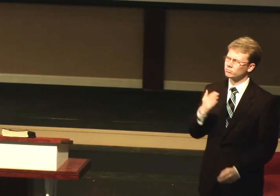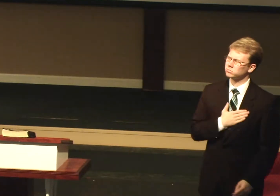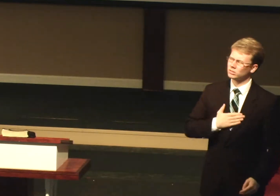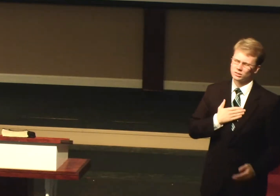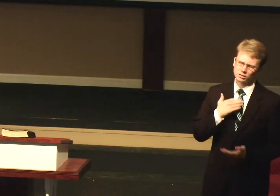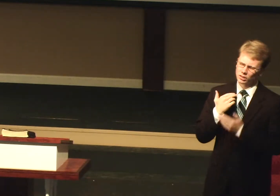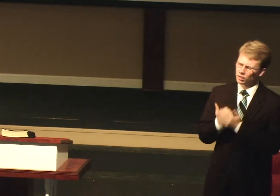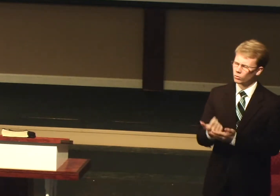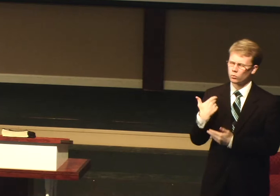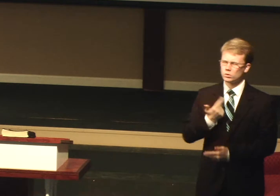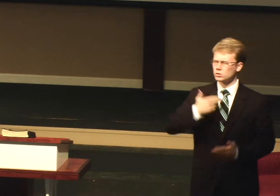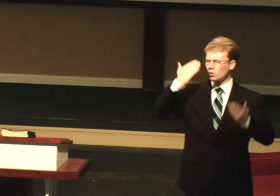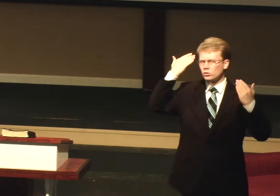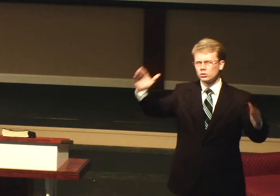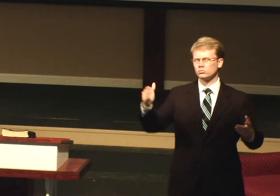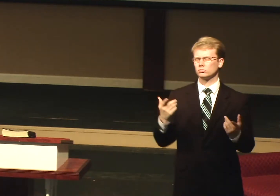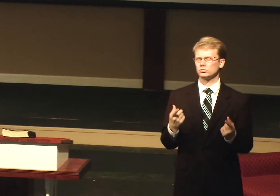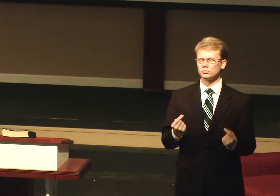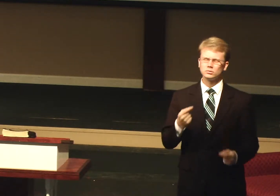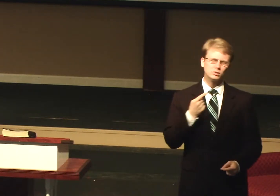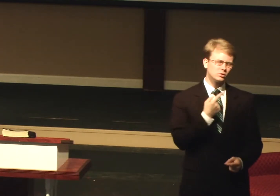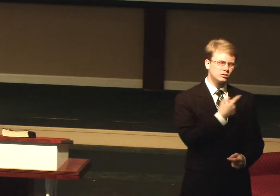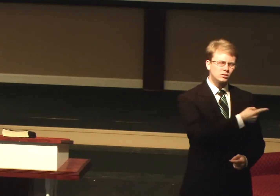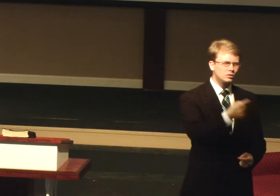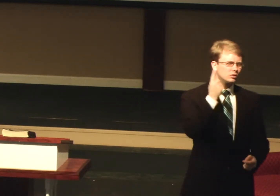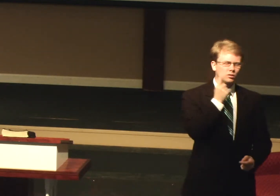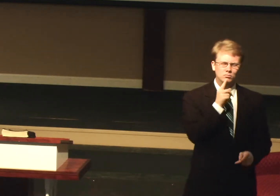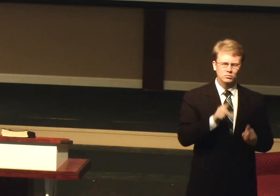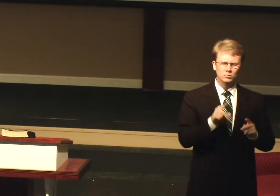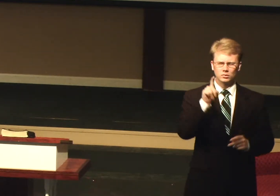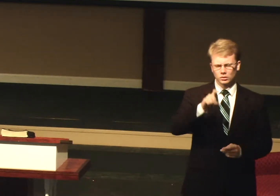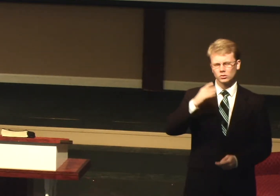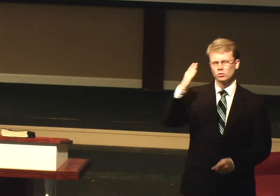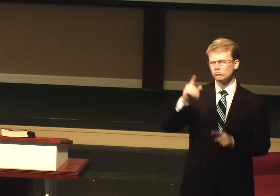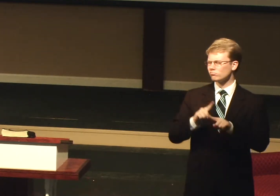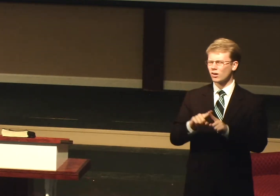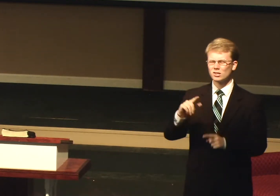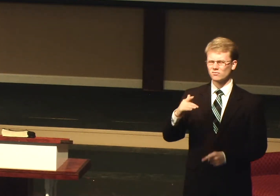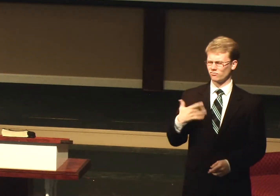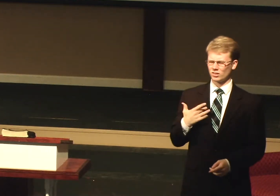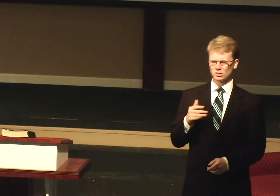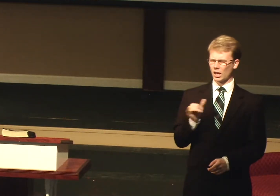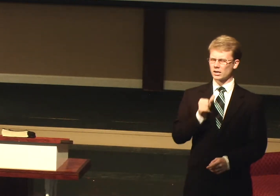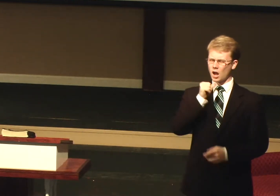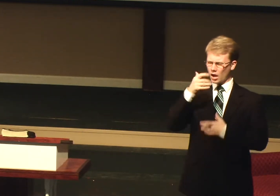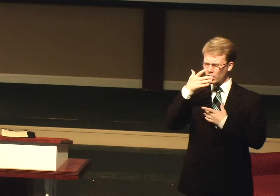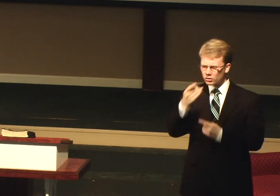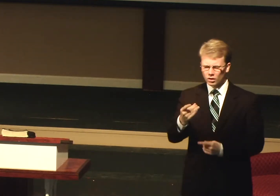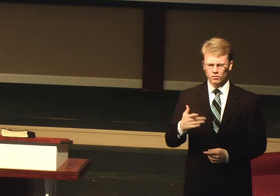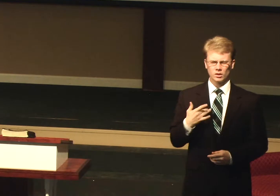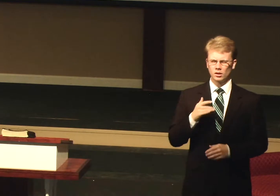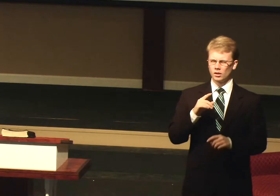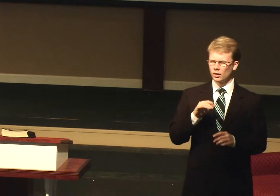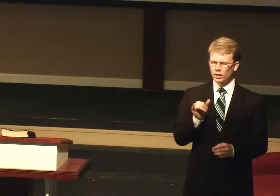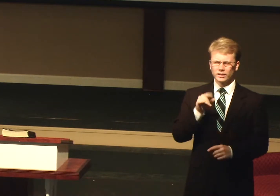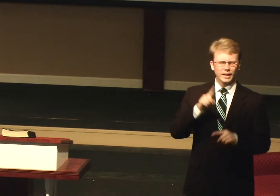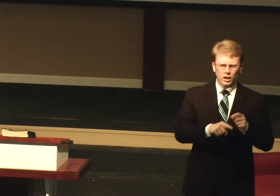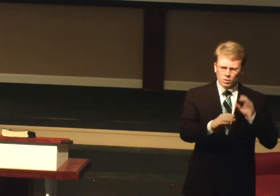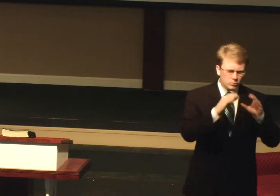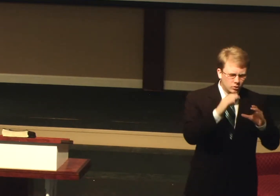God, please, we don't know what to do. there's people that need to know about you. They are here, but we